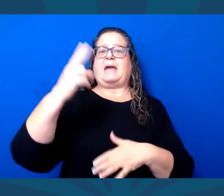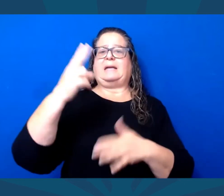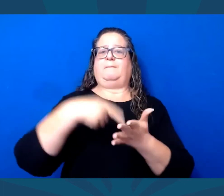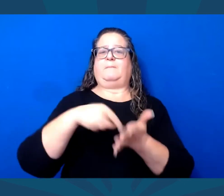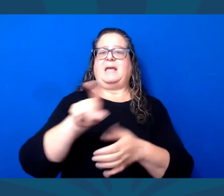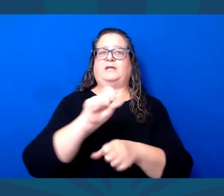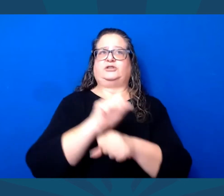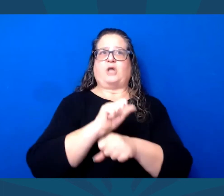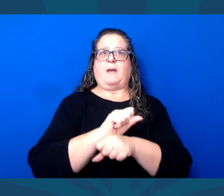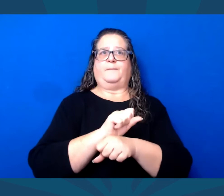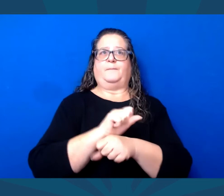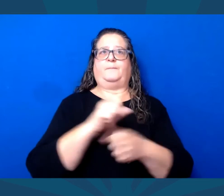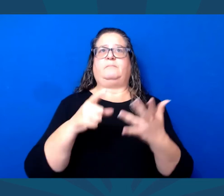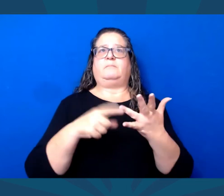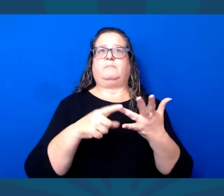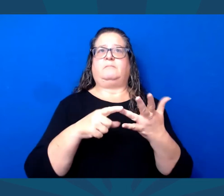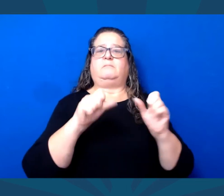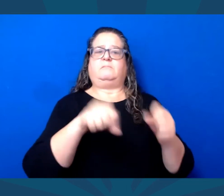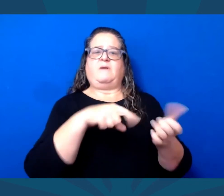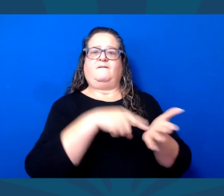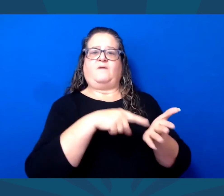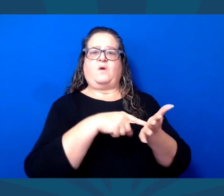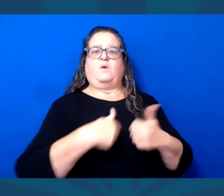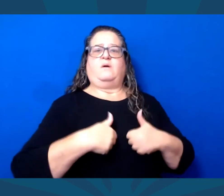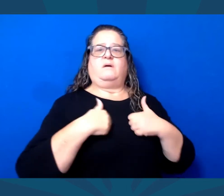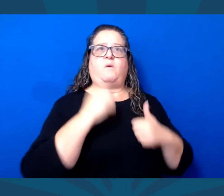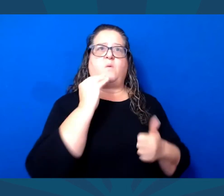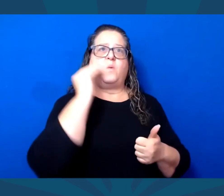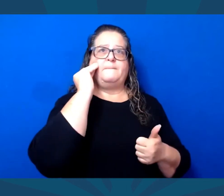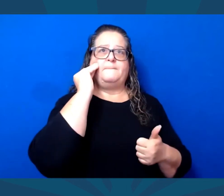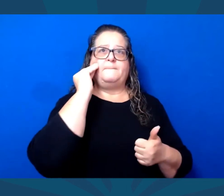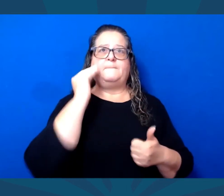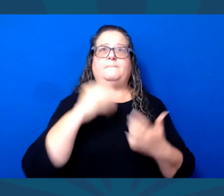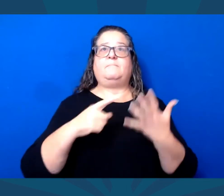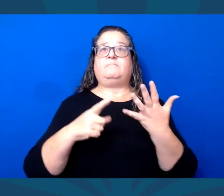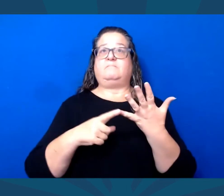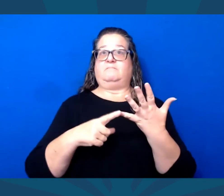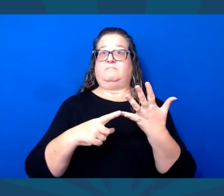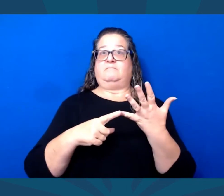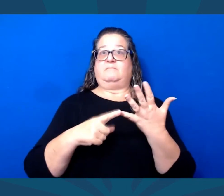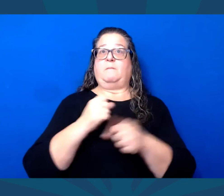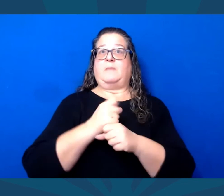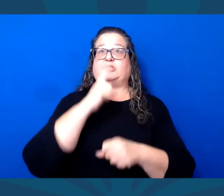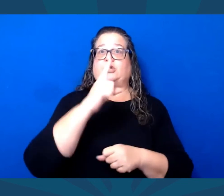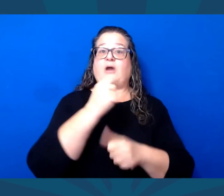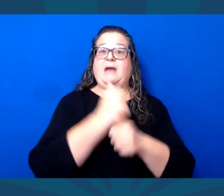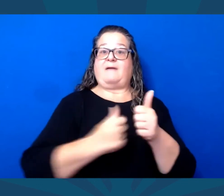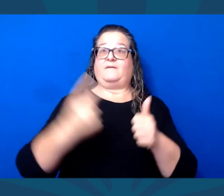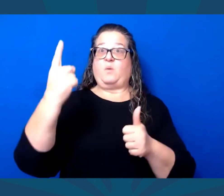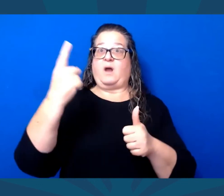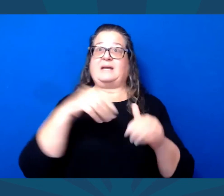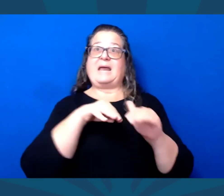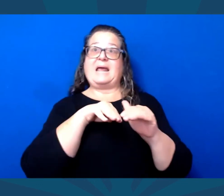has access to high-quality health care in the district are priorities he will fight